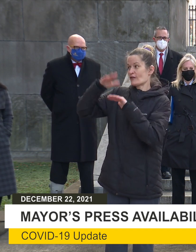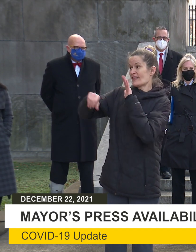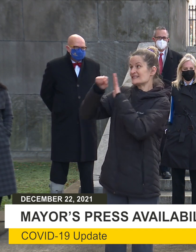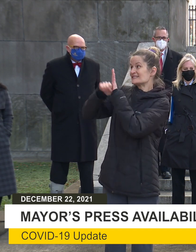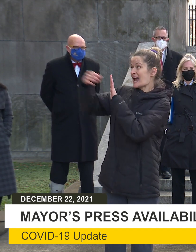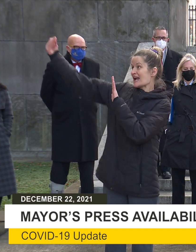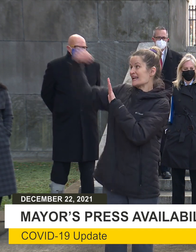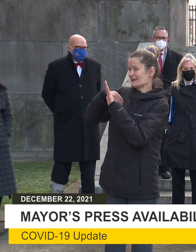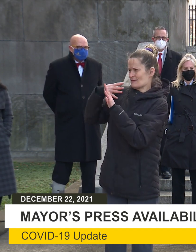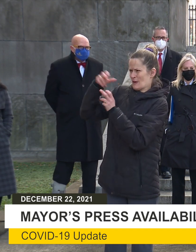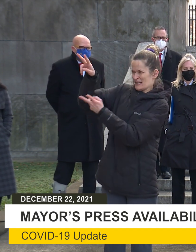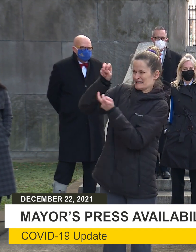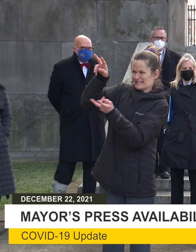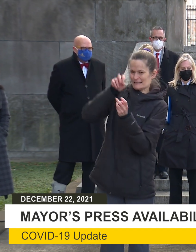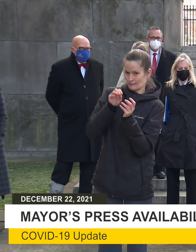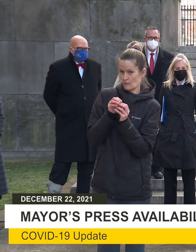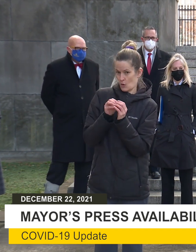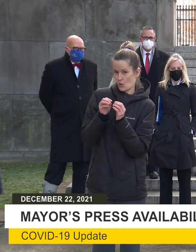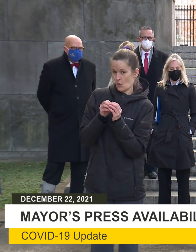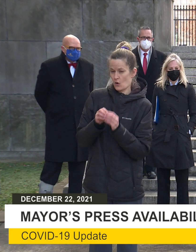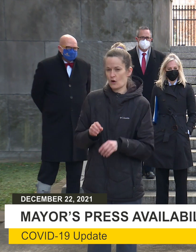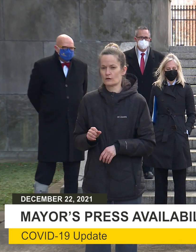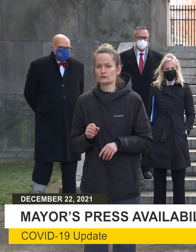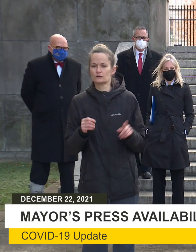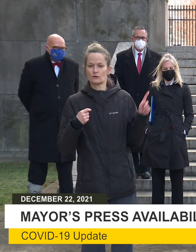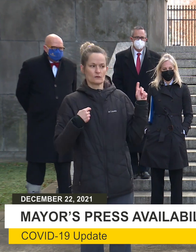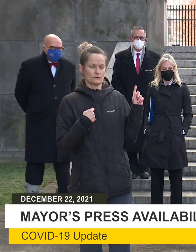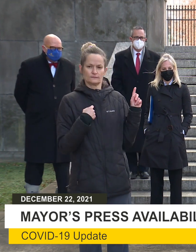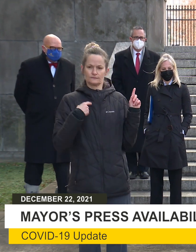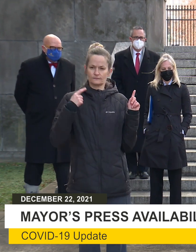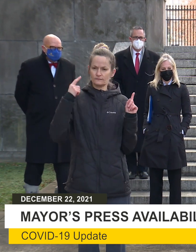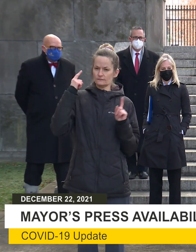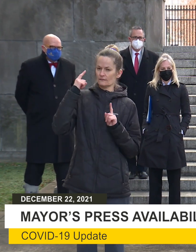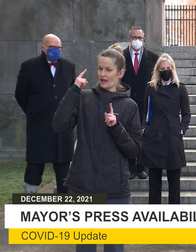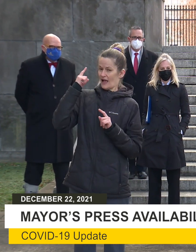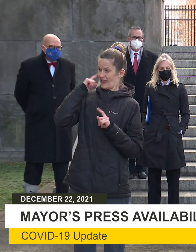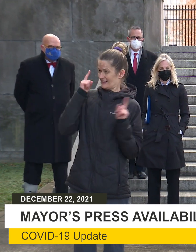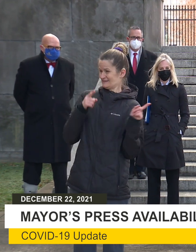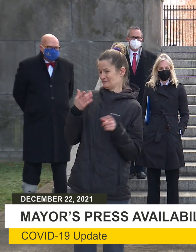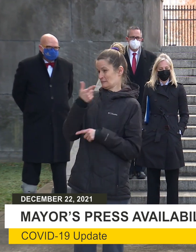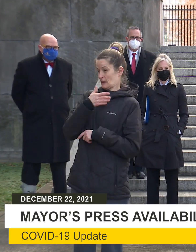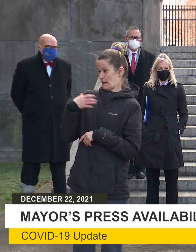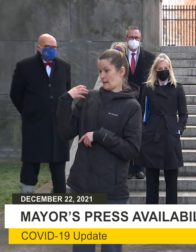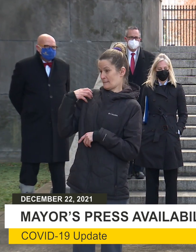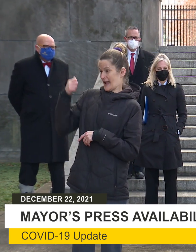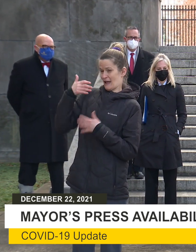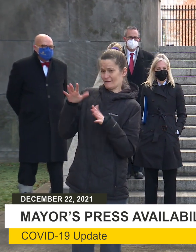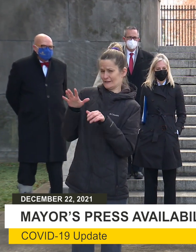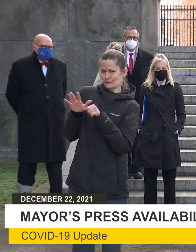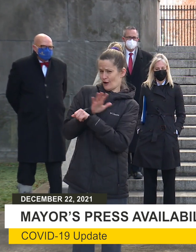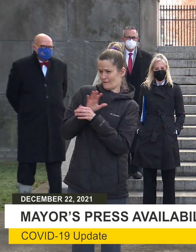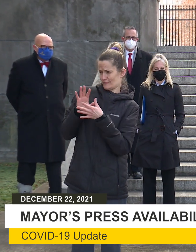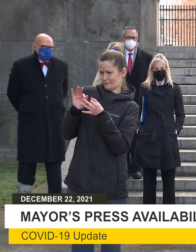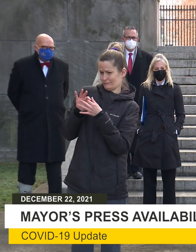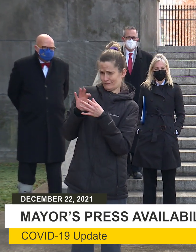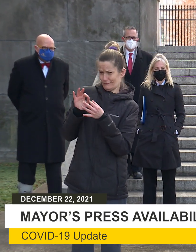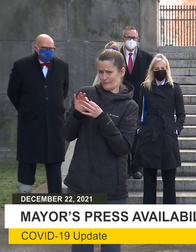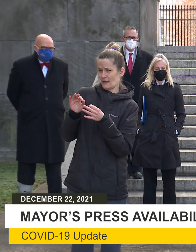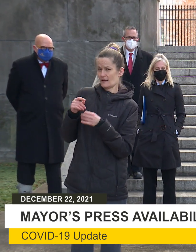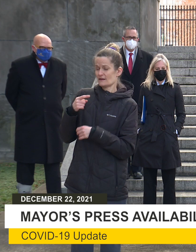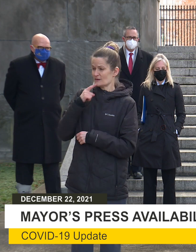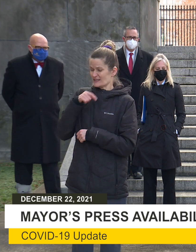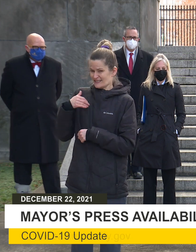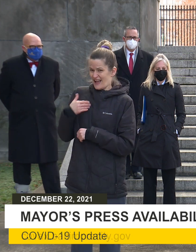No, I think the mayor covered it. We've been looking to procure additional testing sites. I mean, again, this is a